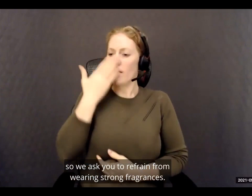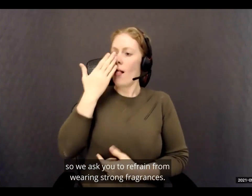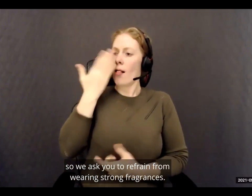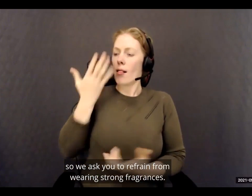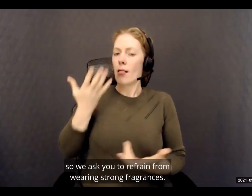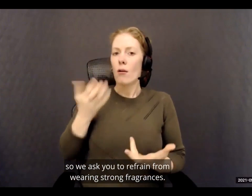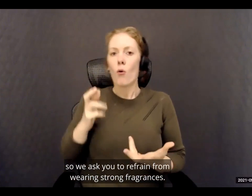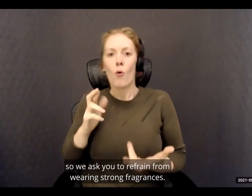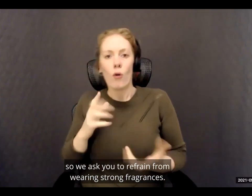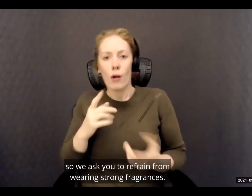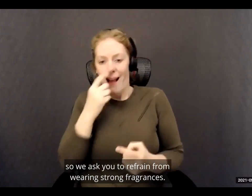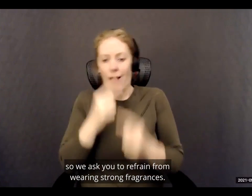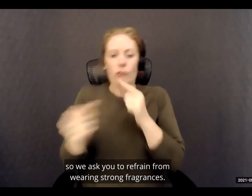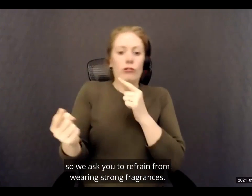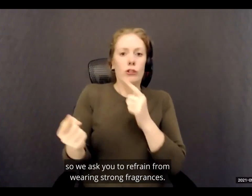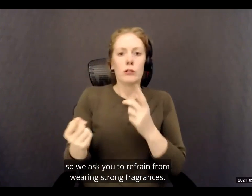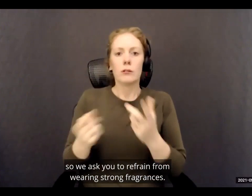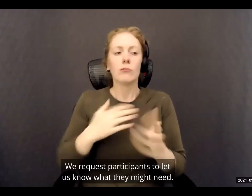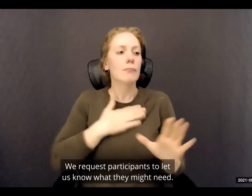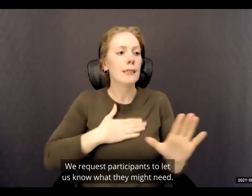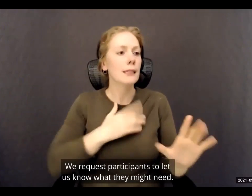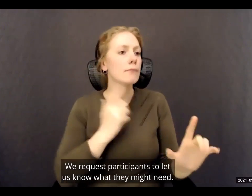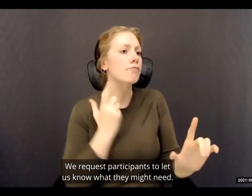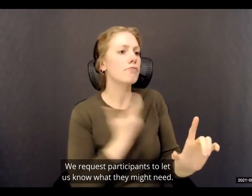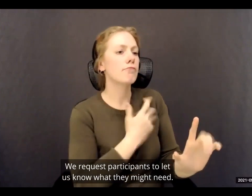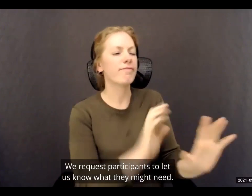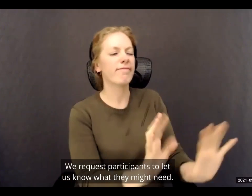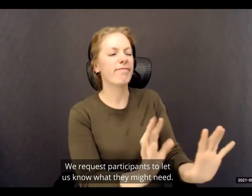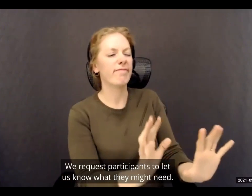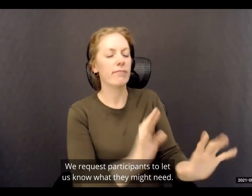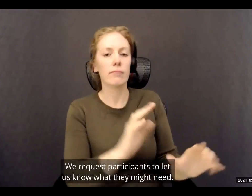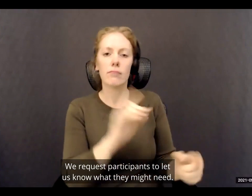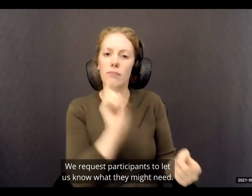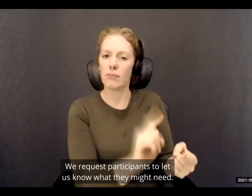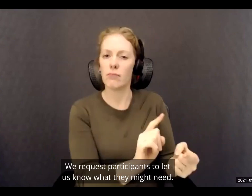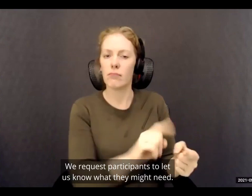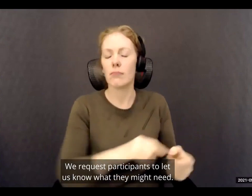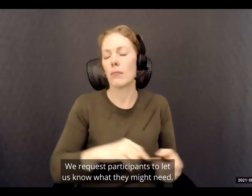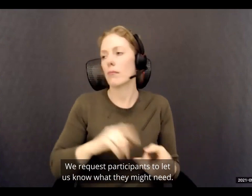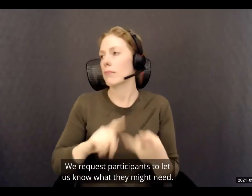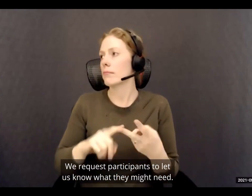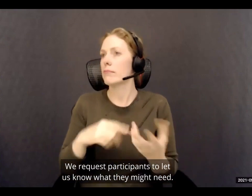refrain from wearing strong fragrances. We request